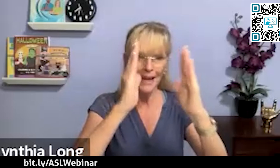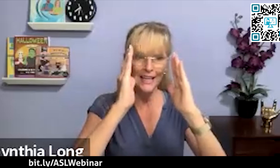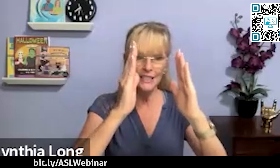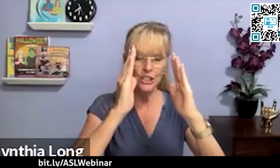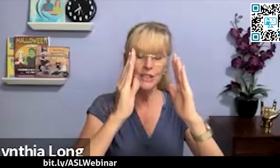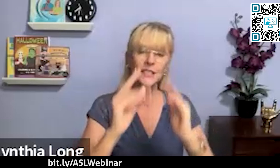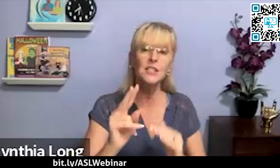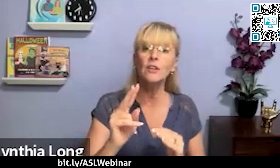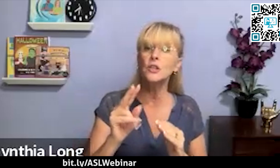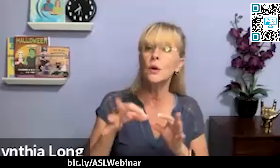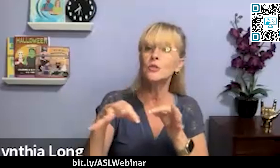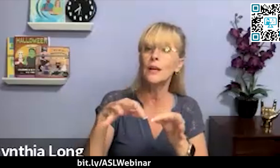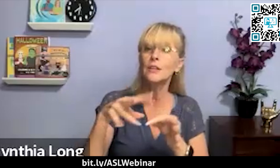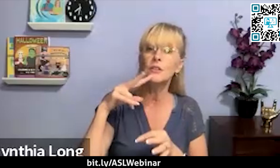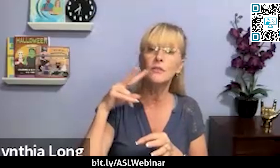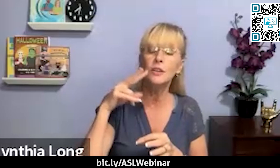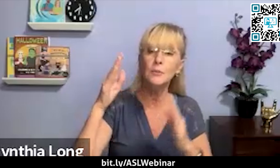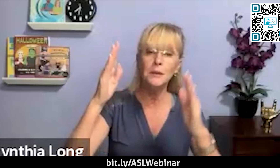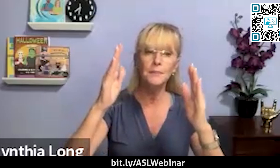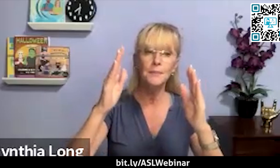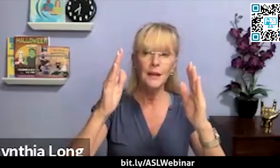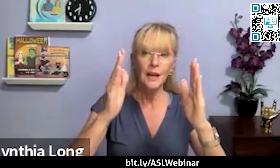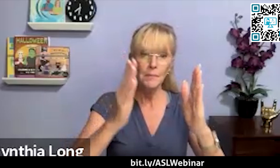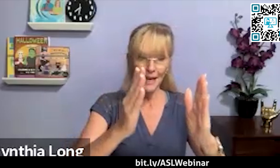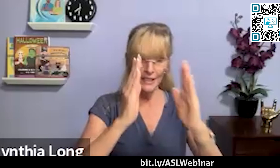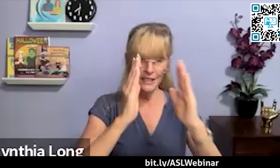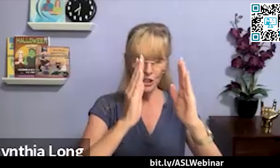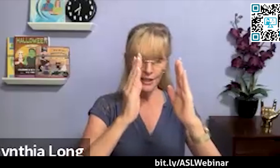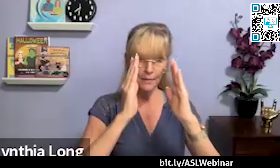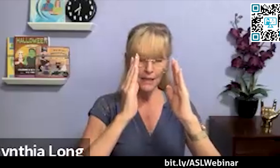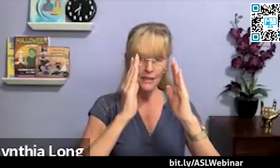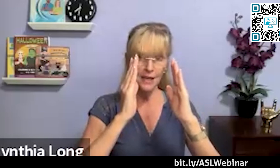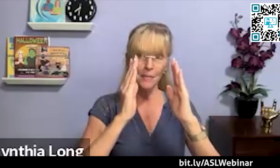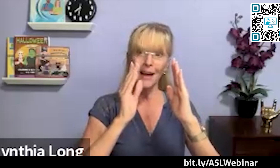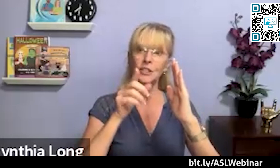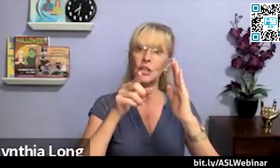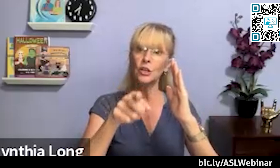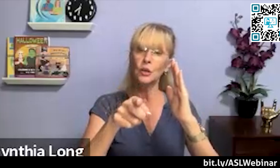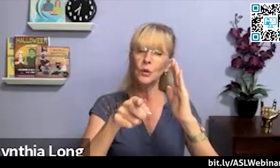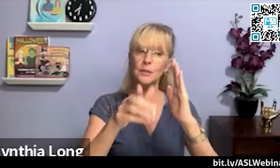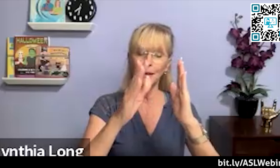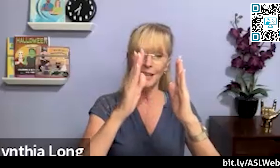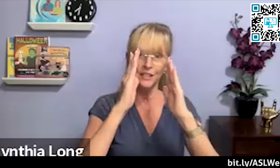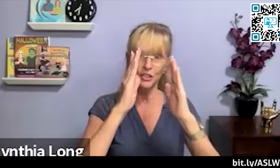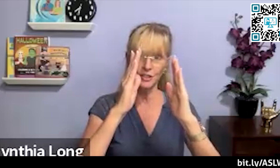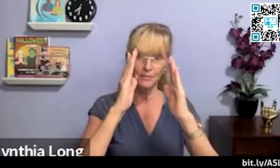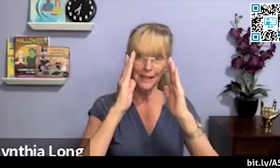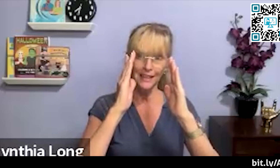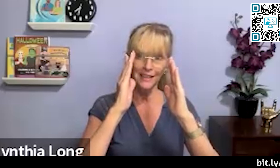pay attention. This is also a directional verb. Pay attention, that means I'm asking you to pay attention to me.